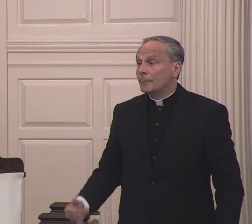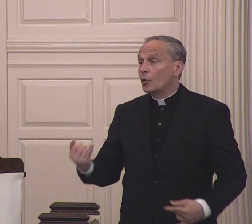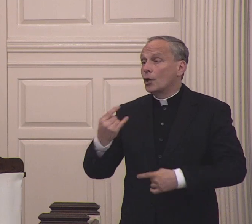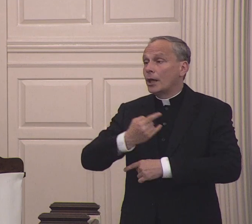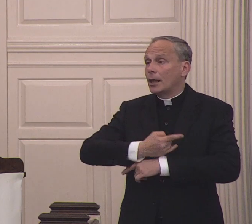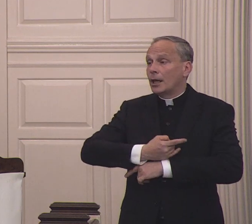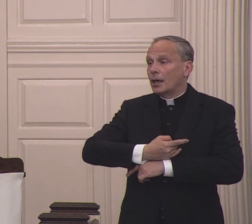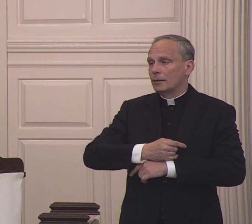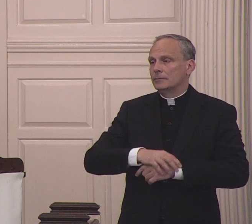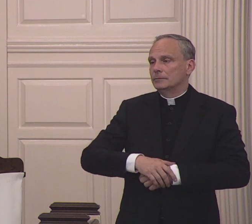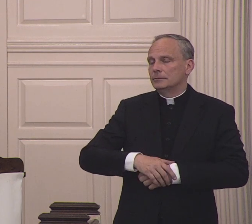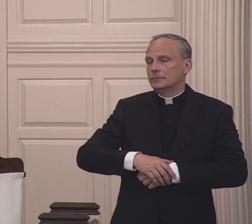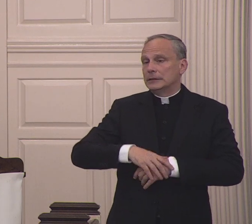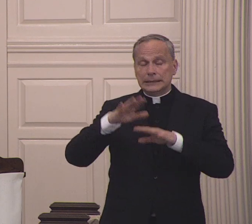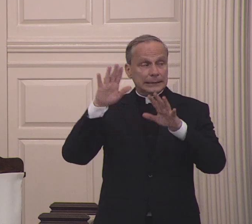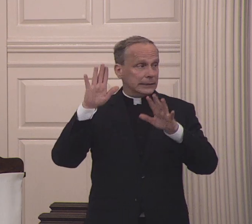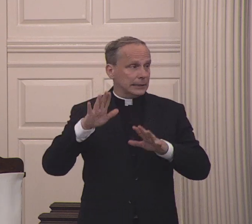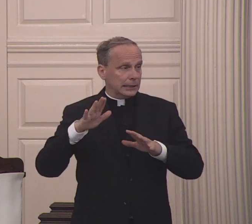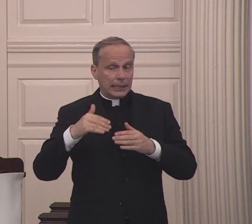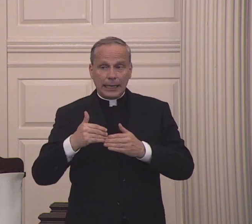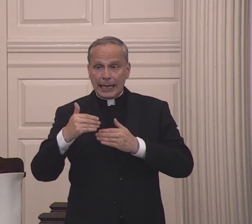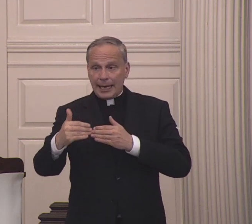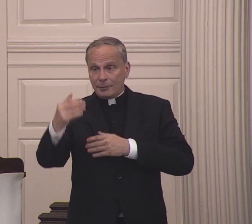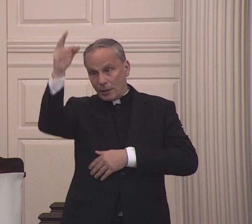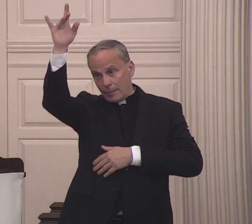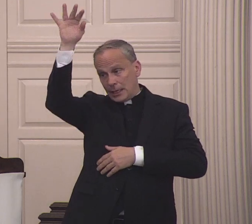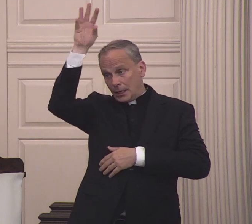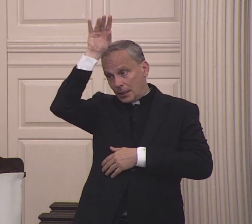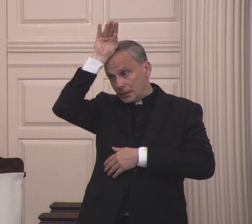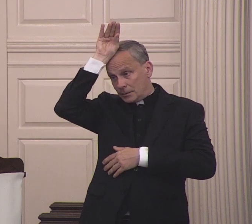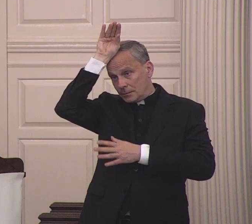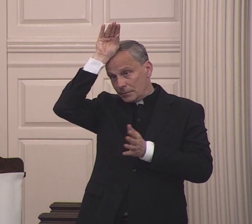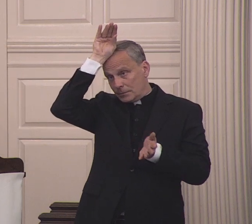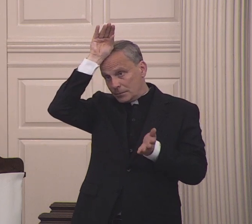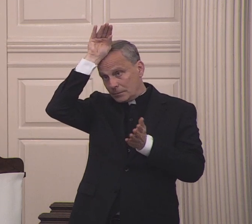Today, on the Sunday that follows Pentecost,